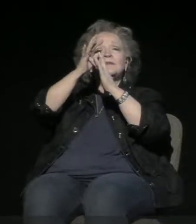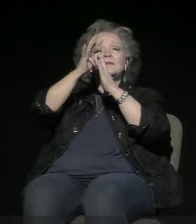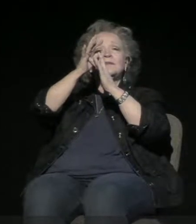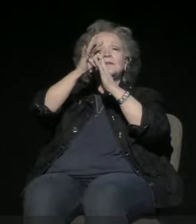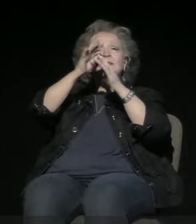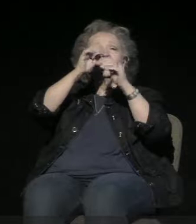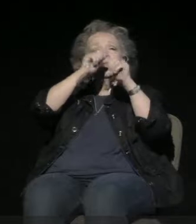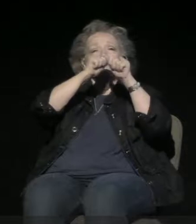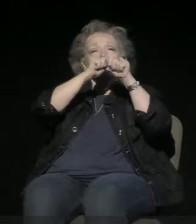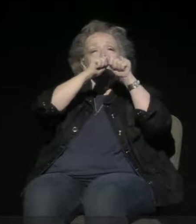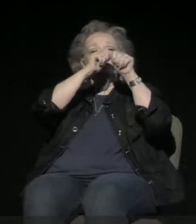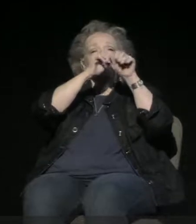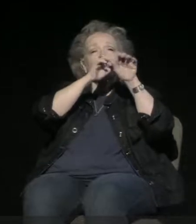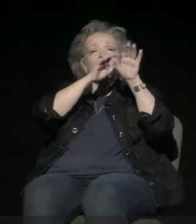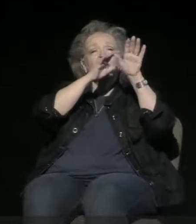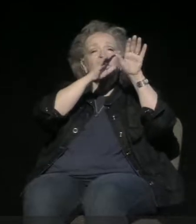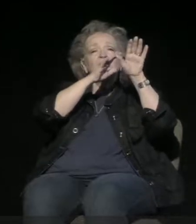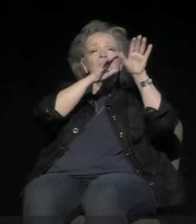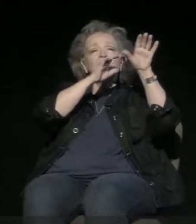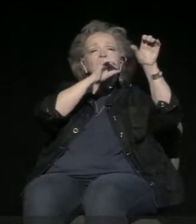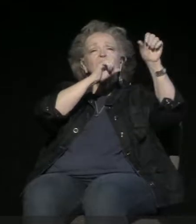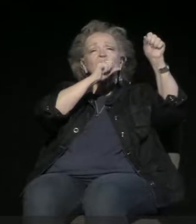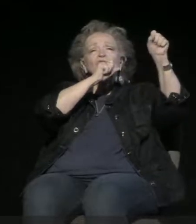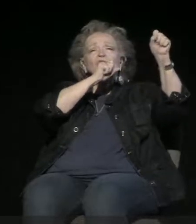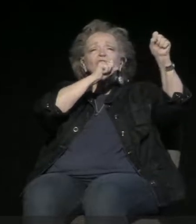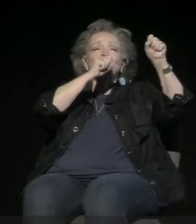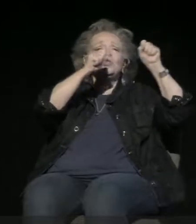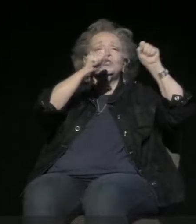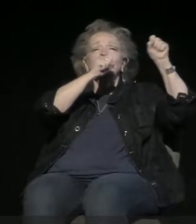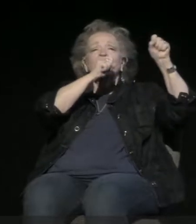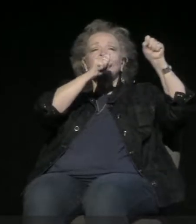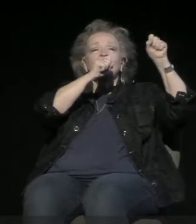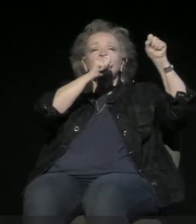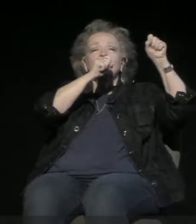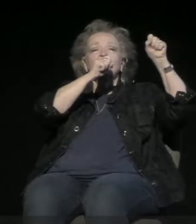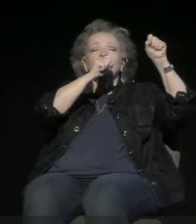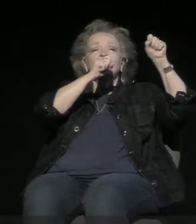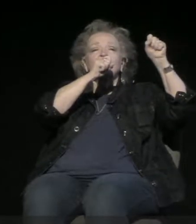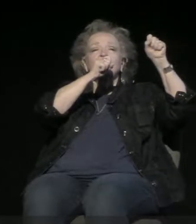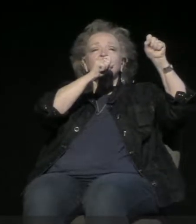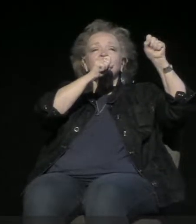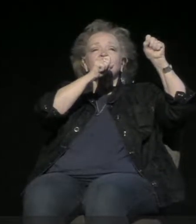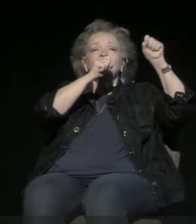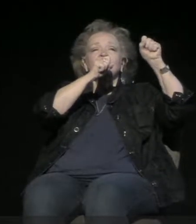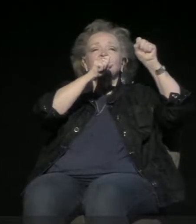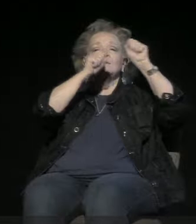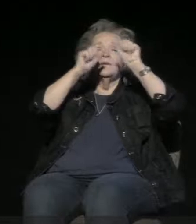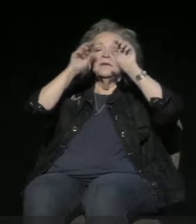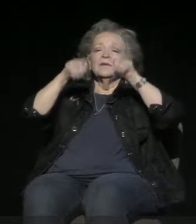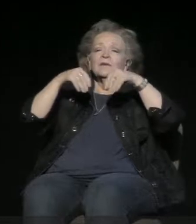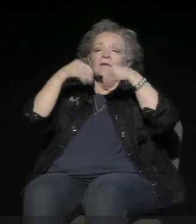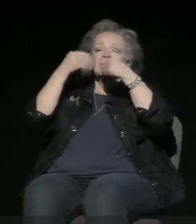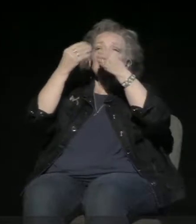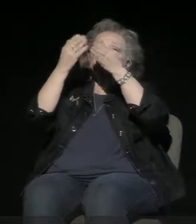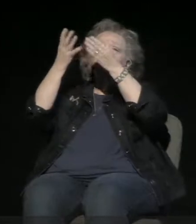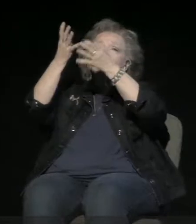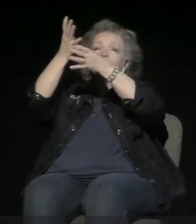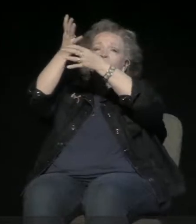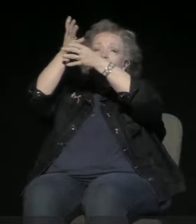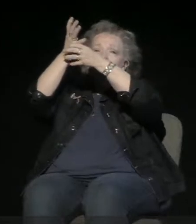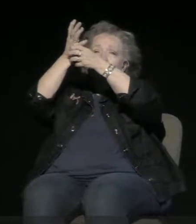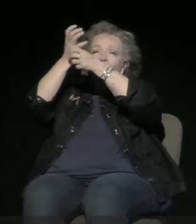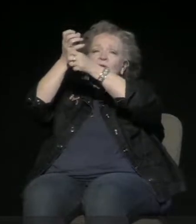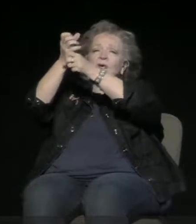When the mountains shake, I put